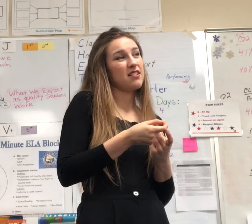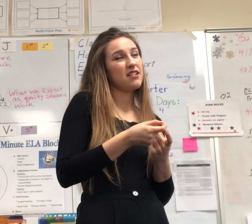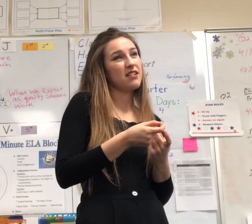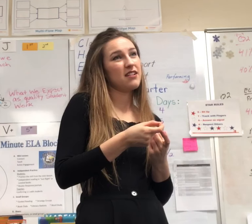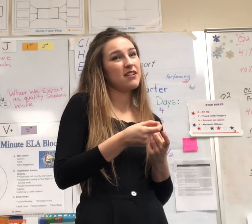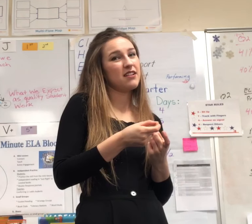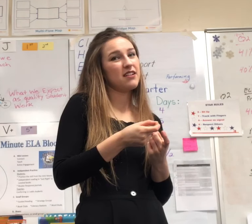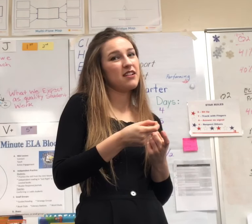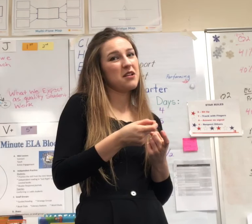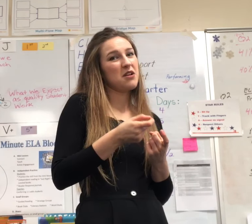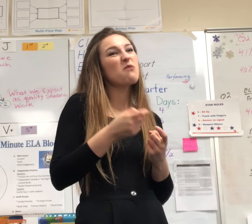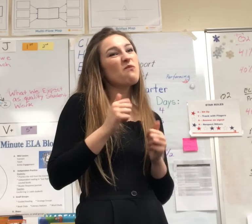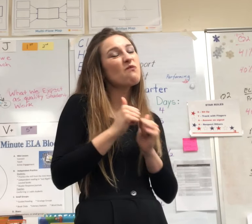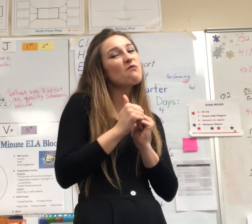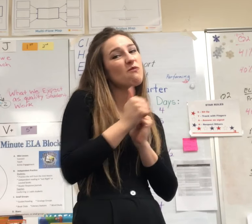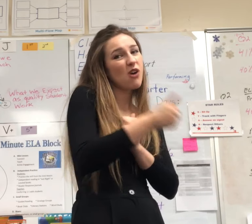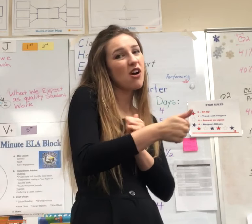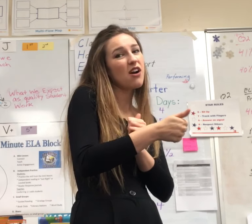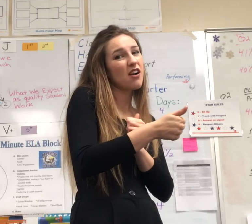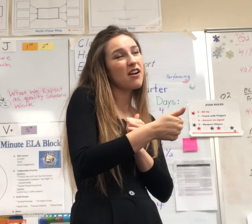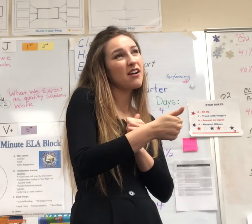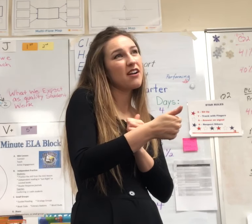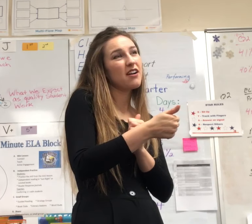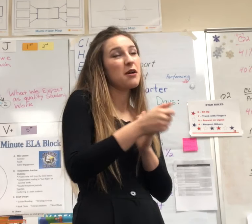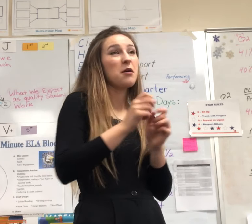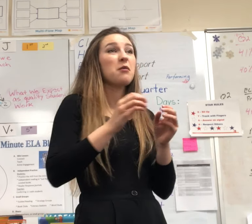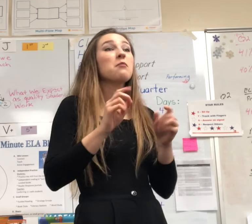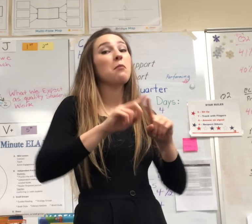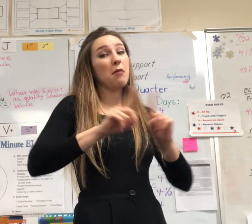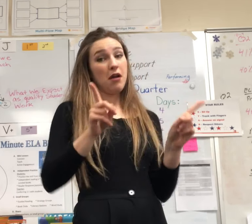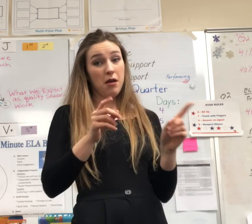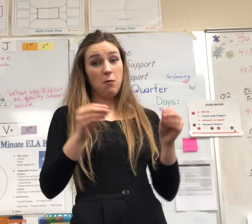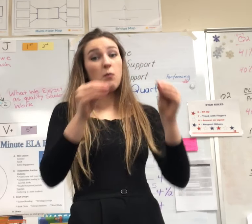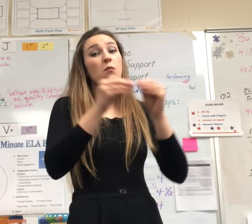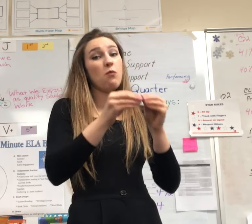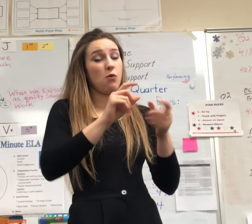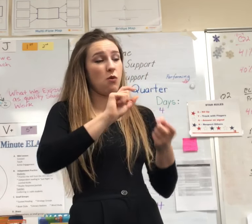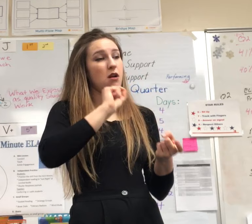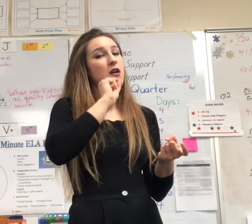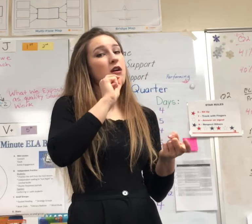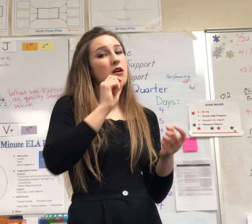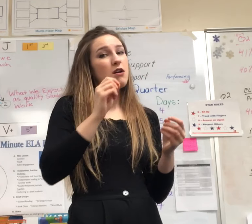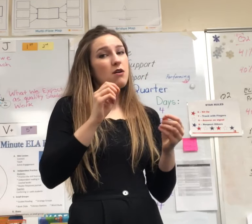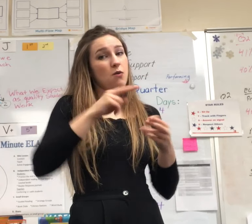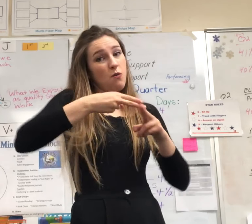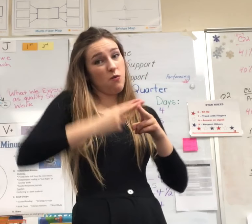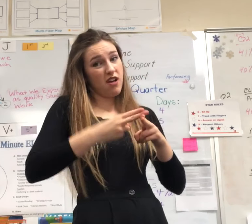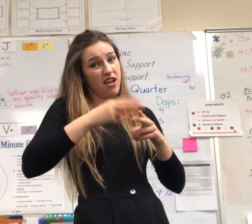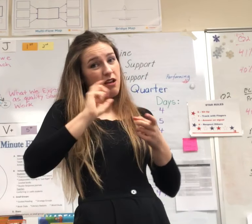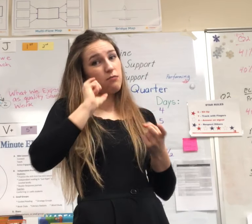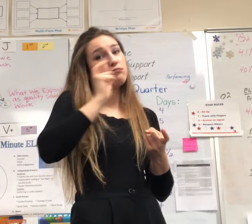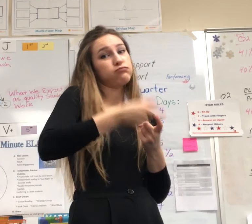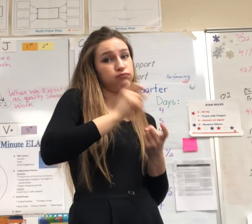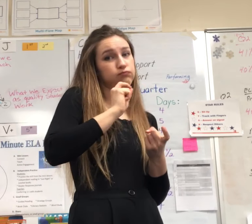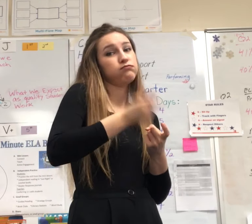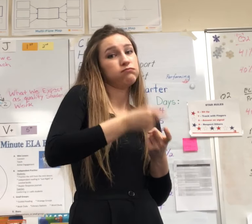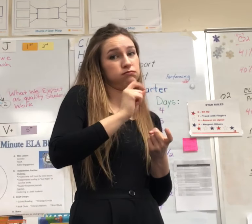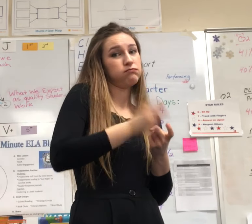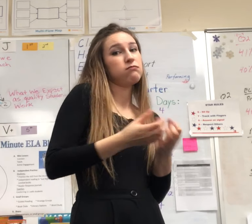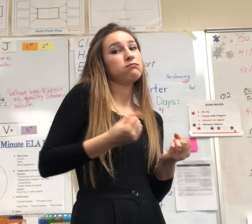it'll go farther. But if it has more weights, it'll stop sooner.